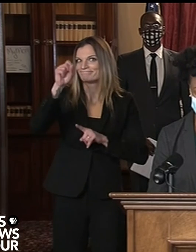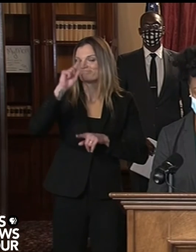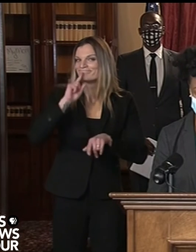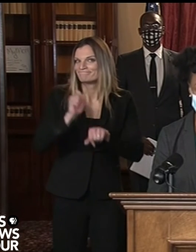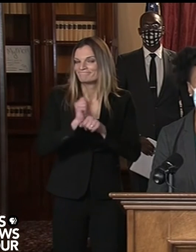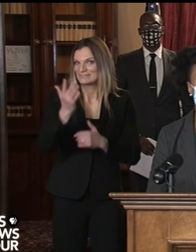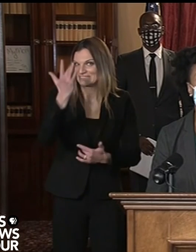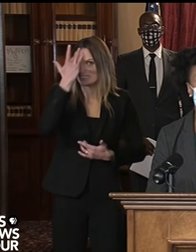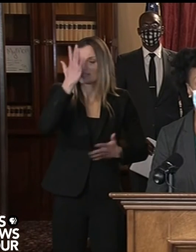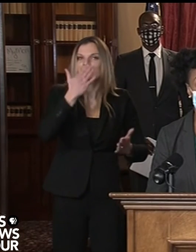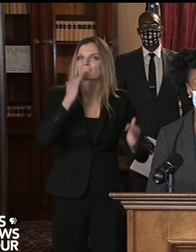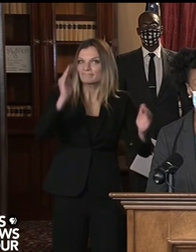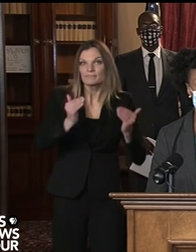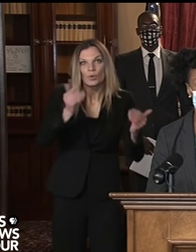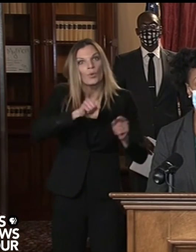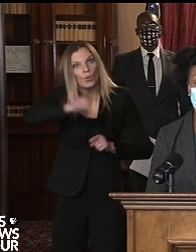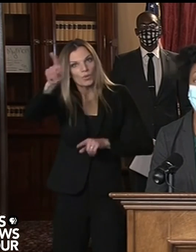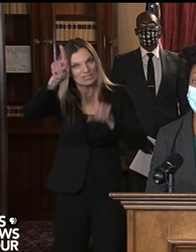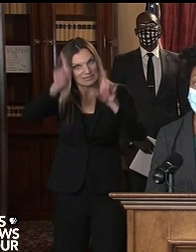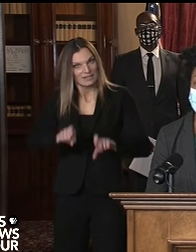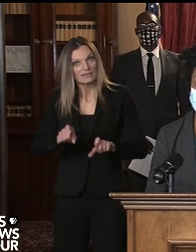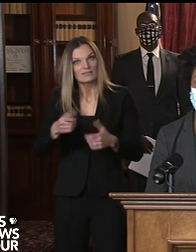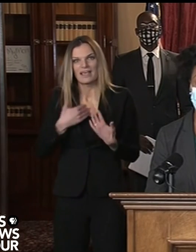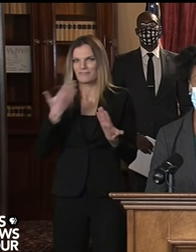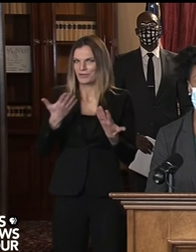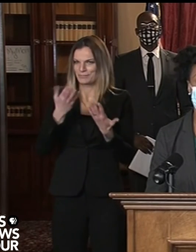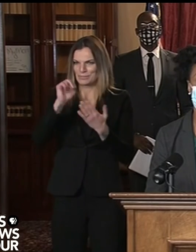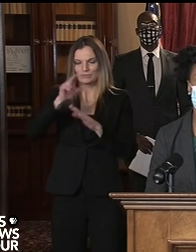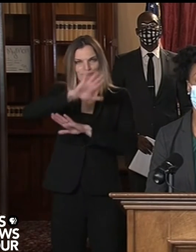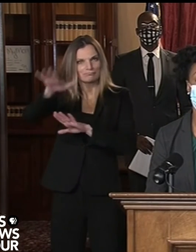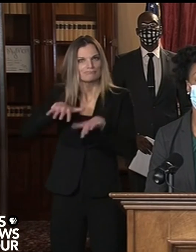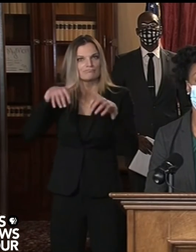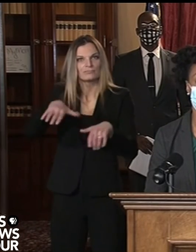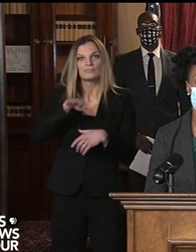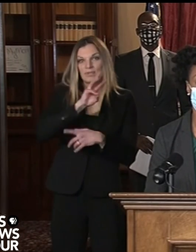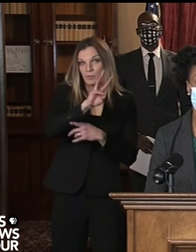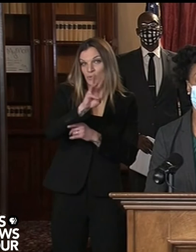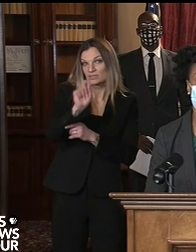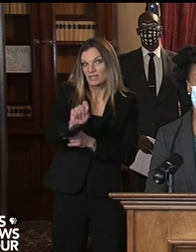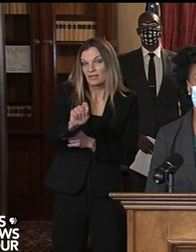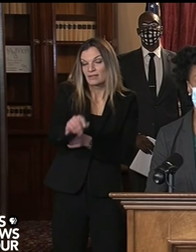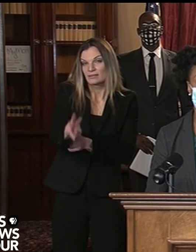of testing sites across the entire state, and you can go to our website,